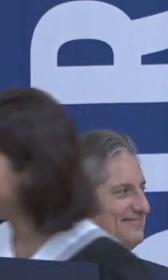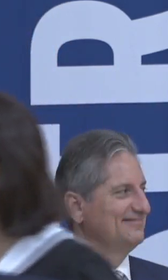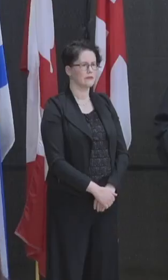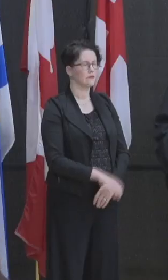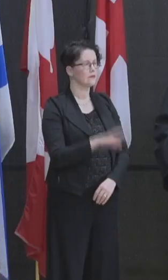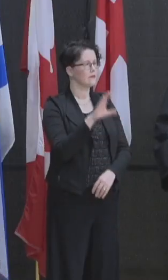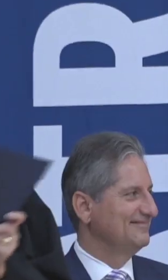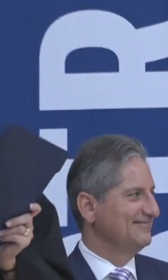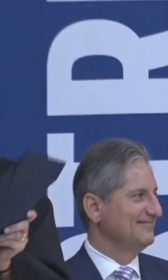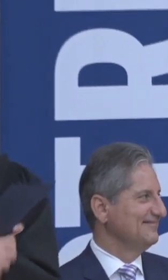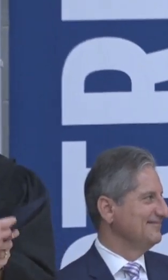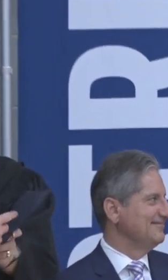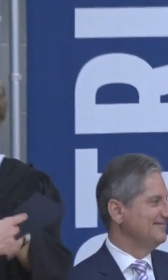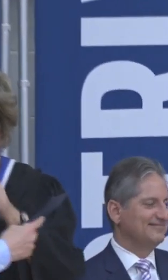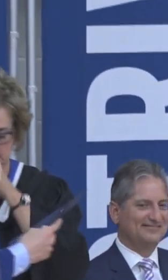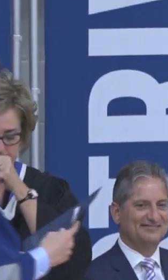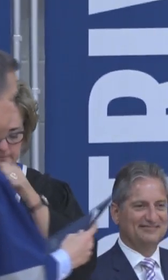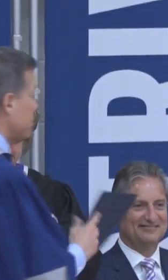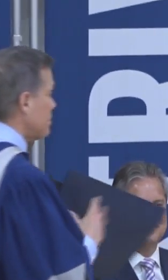Kara Sanford.